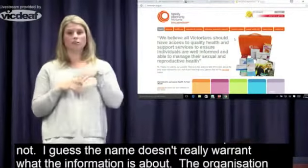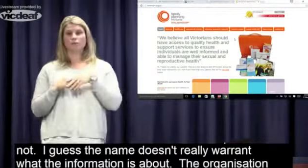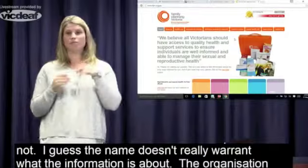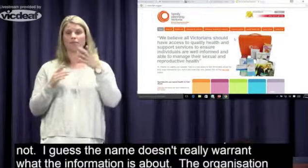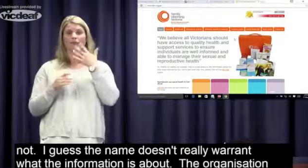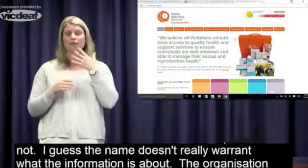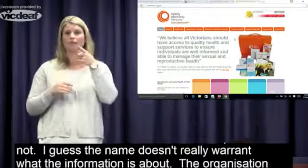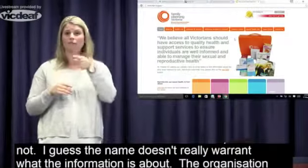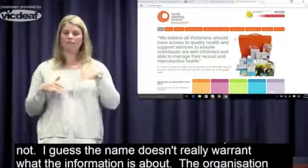sexual health.